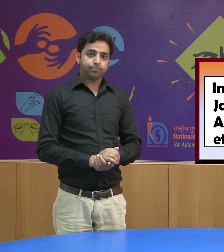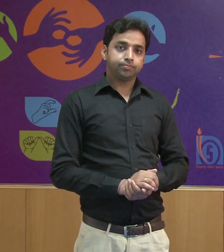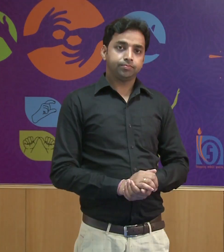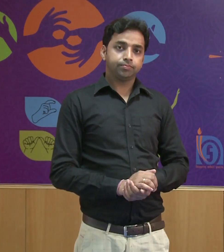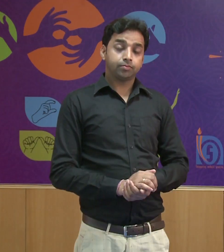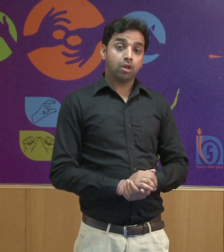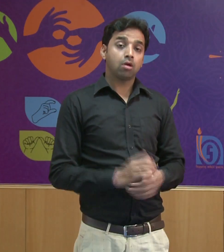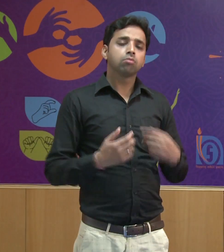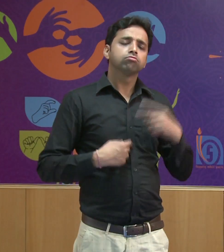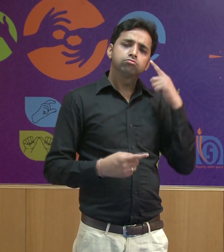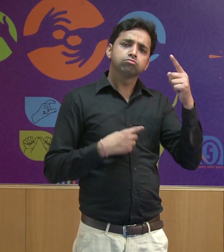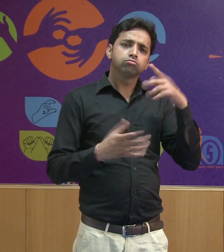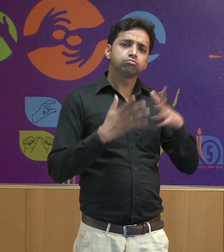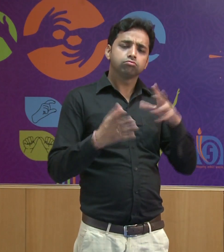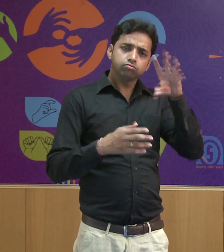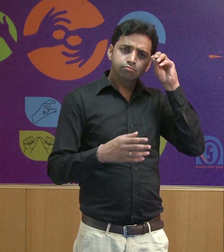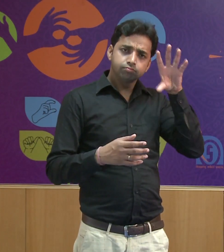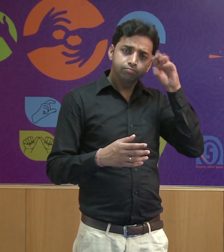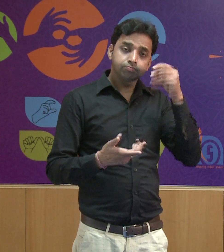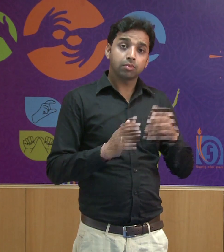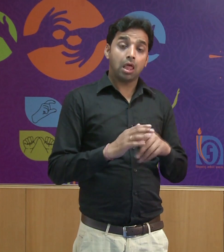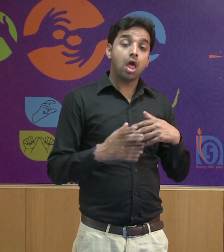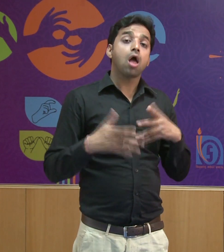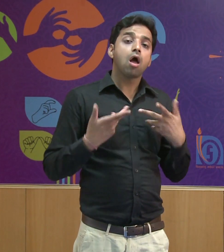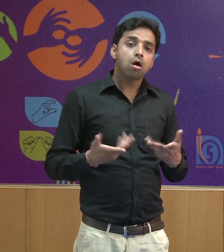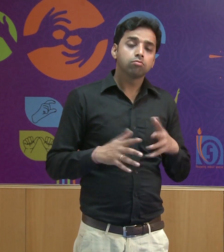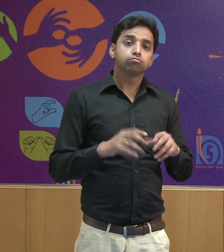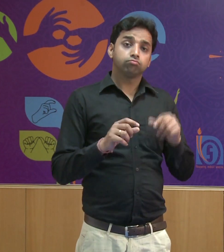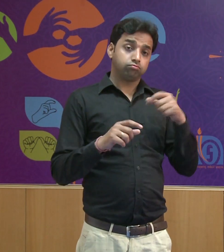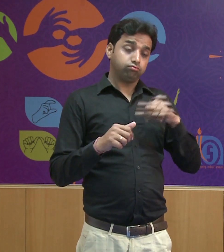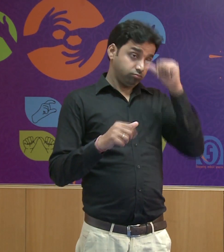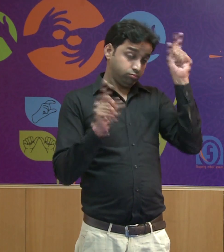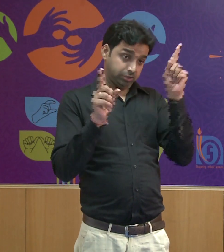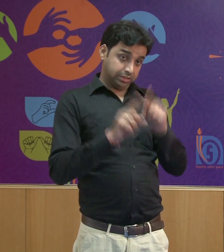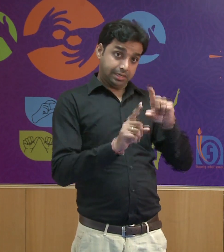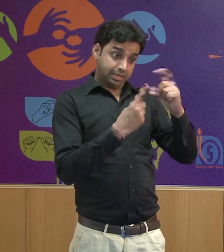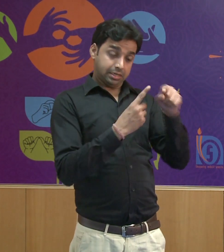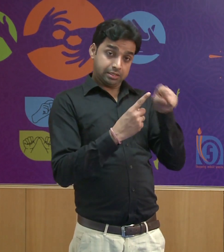We will now learn how Indian culture spread to other countries.